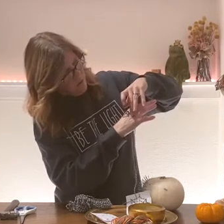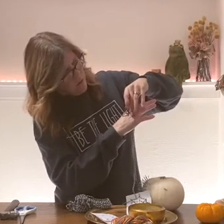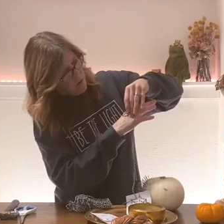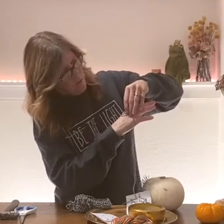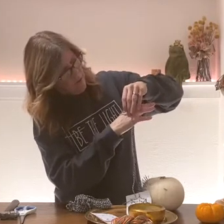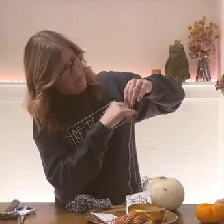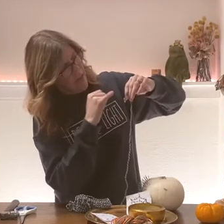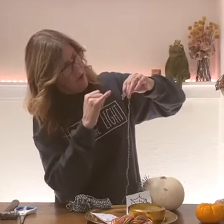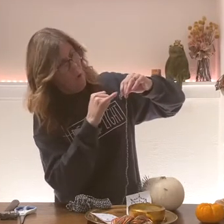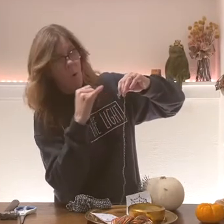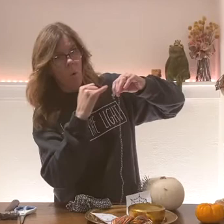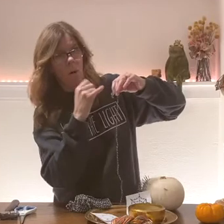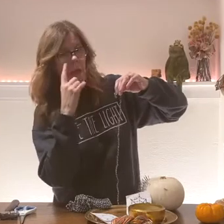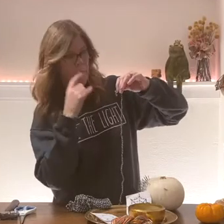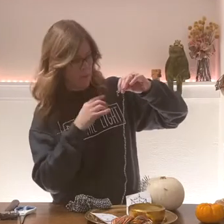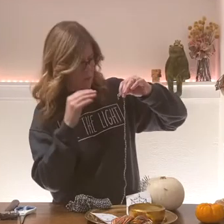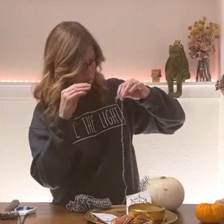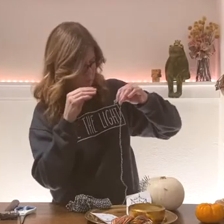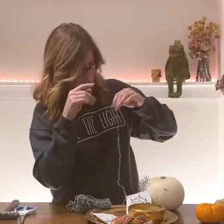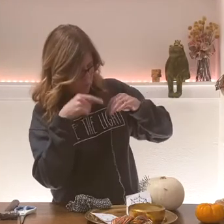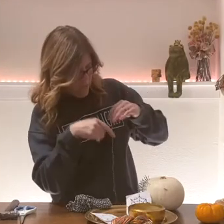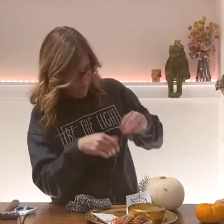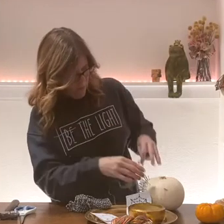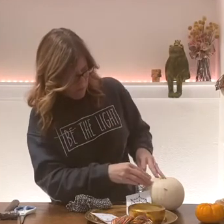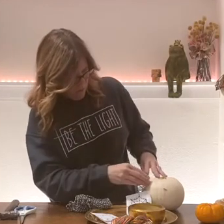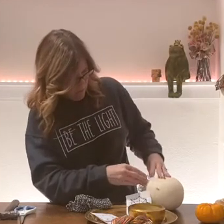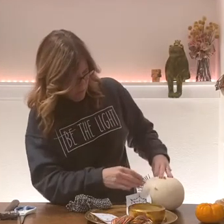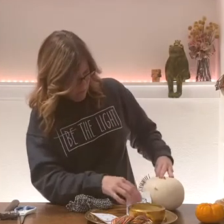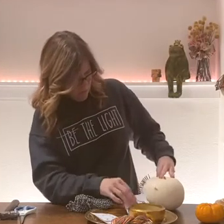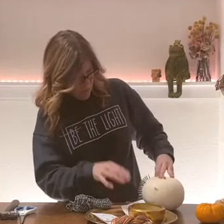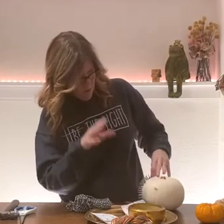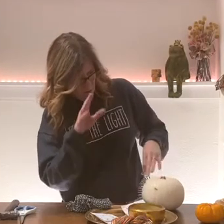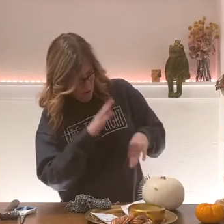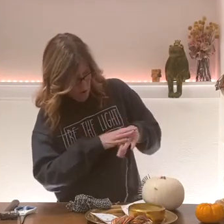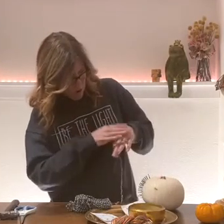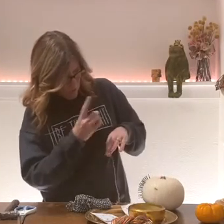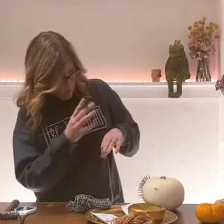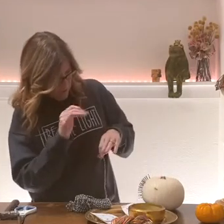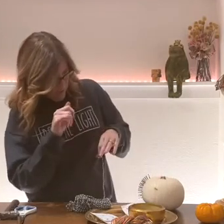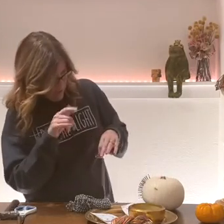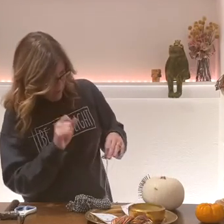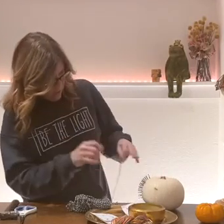So in that hole, I'm gonna string it on one of my nails.